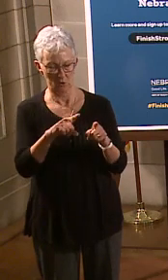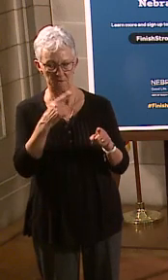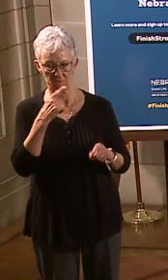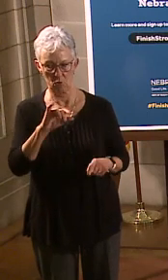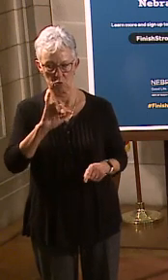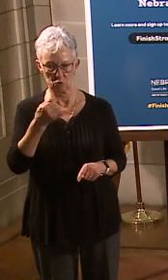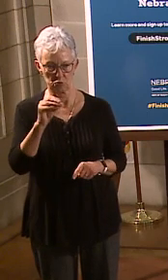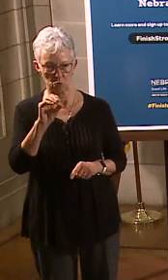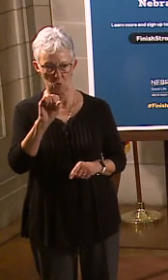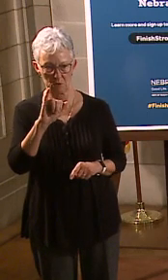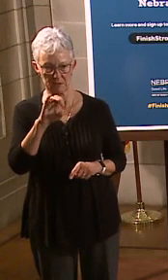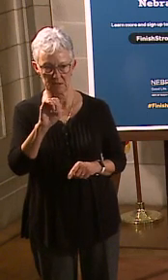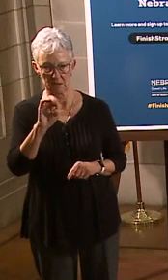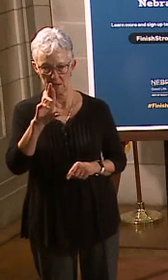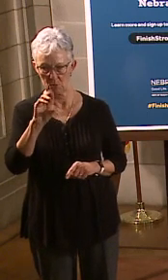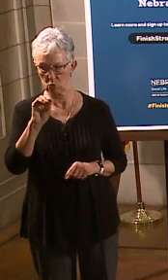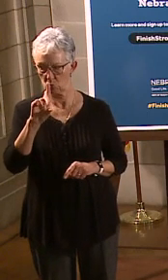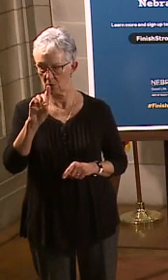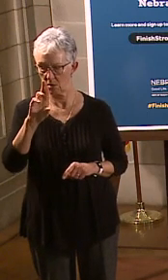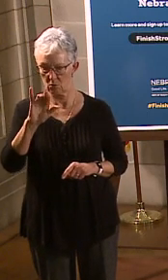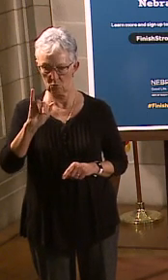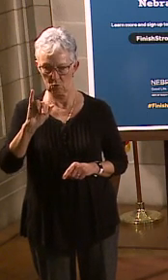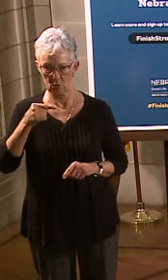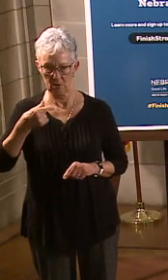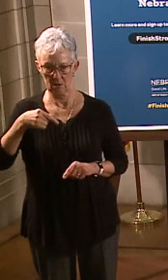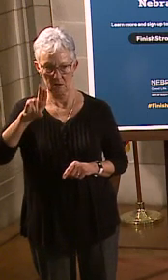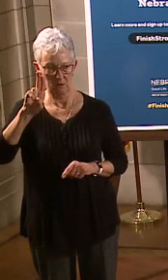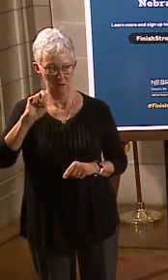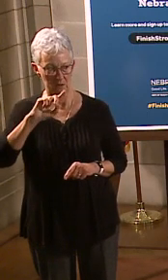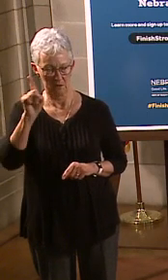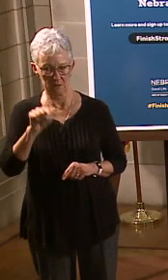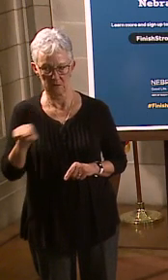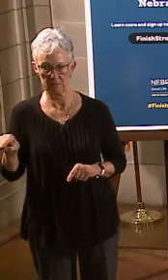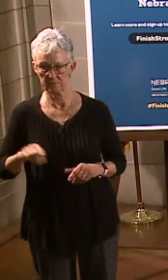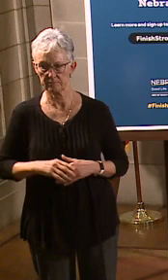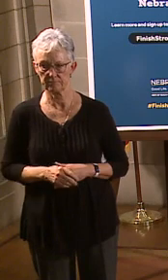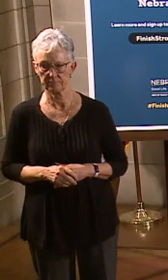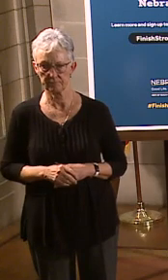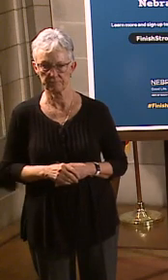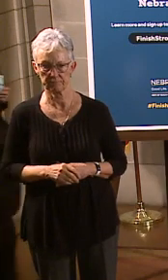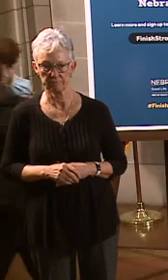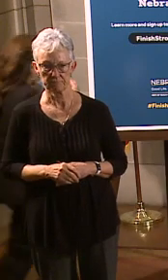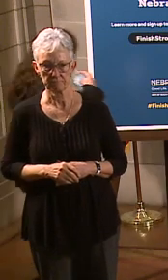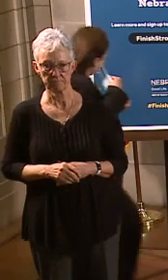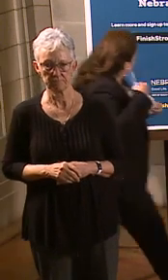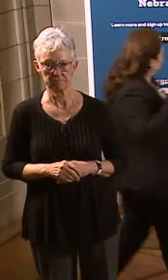Josie, please come up. Martha's got a question for you. And remember to repeat the question, please.